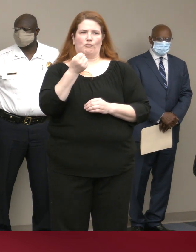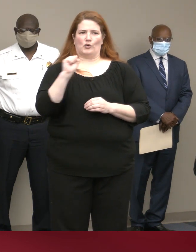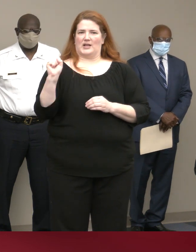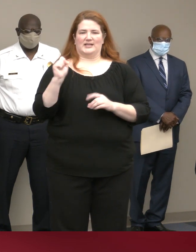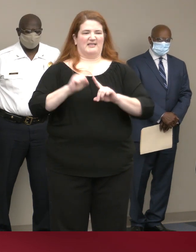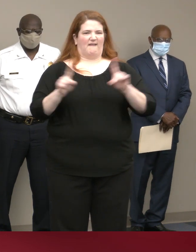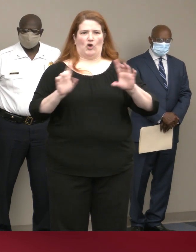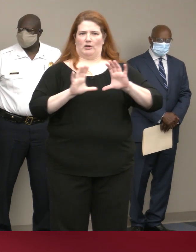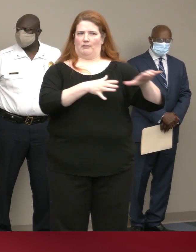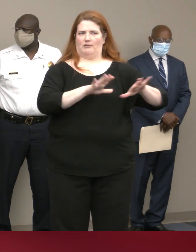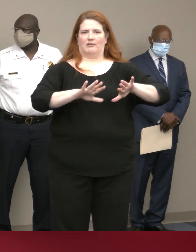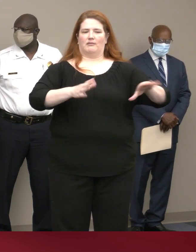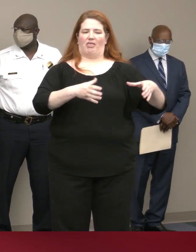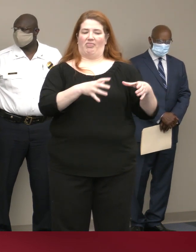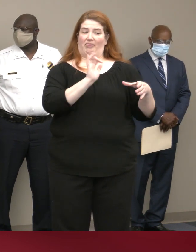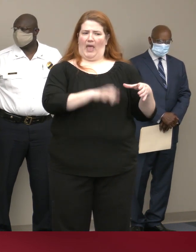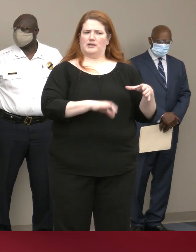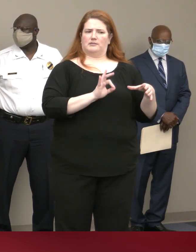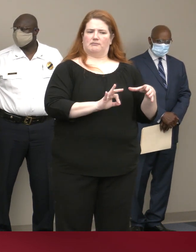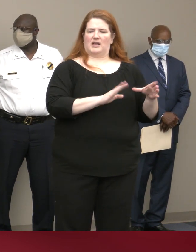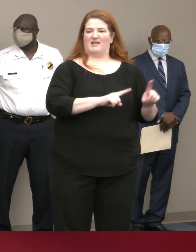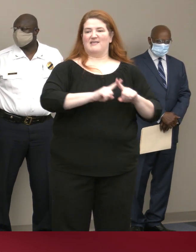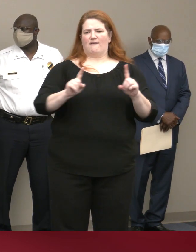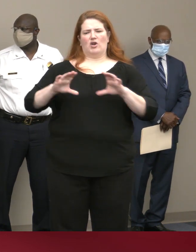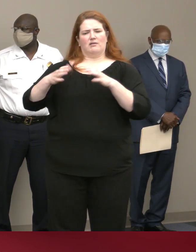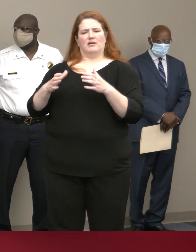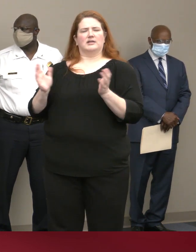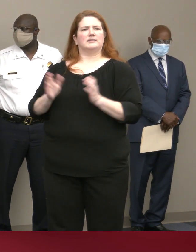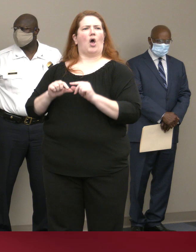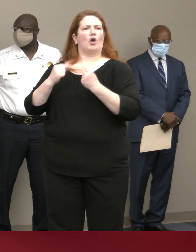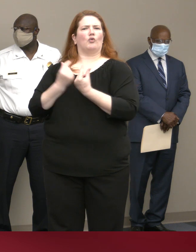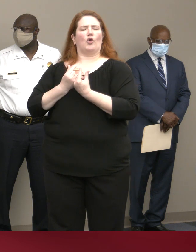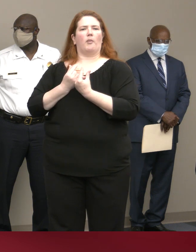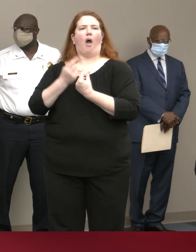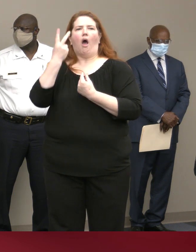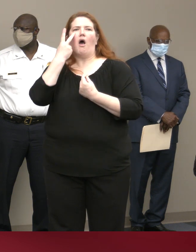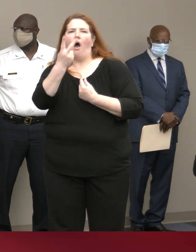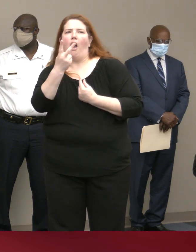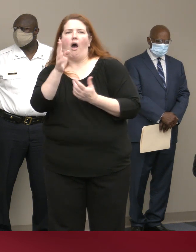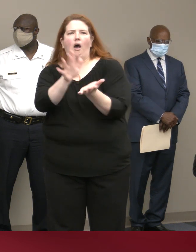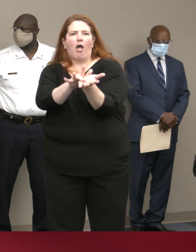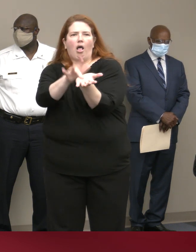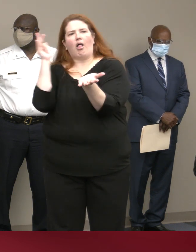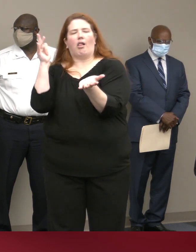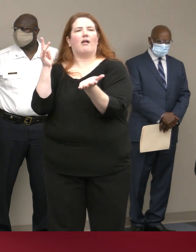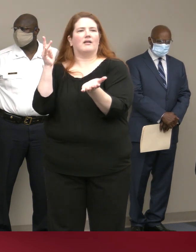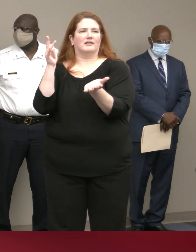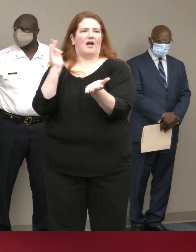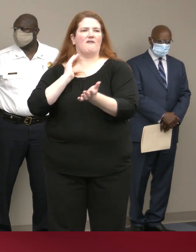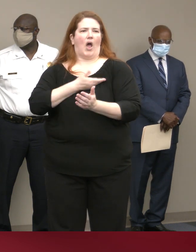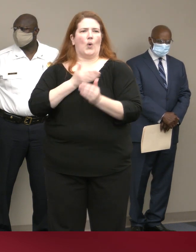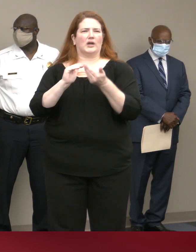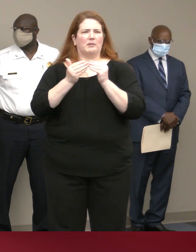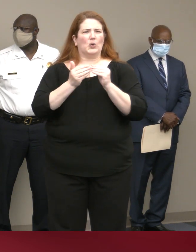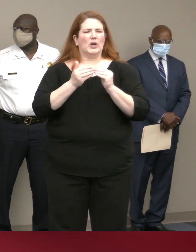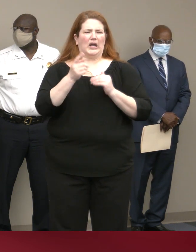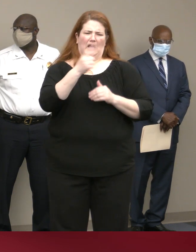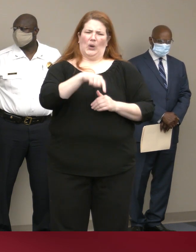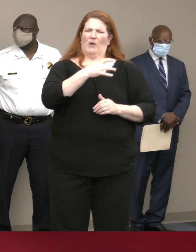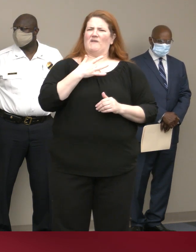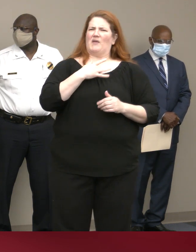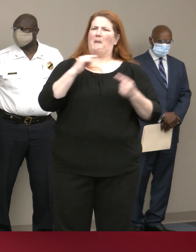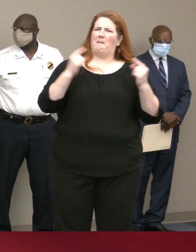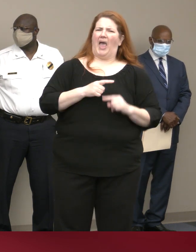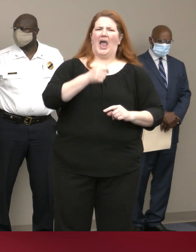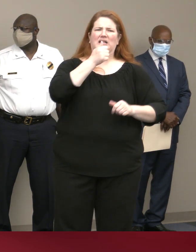last night were a small group of individuals who chose to benefit off the pain and suffering of our community and use it as an